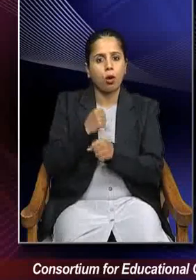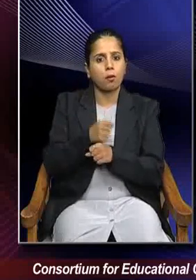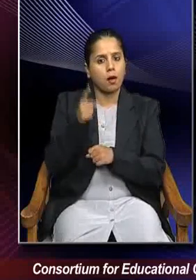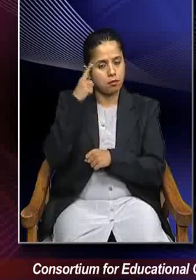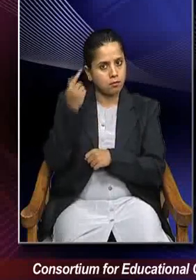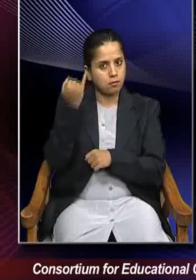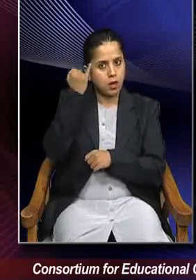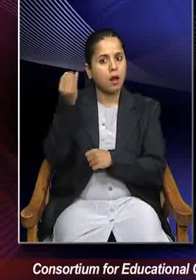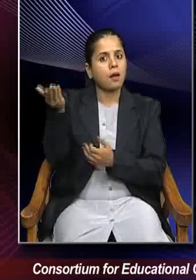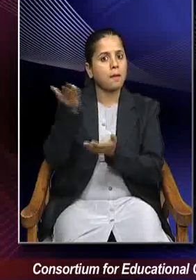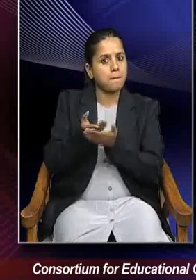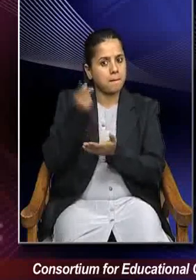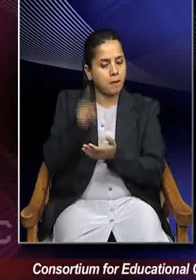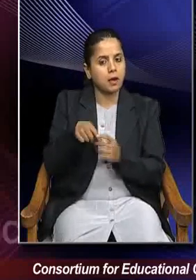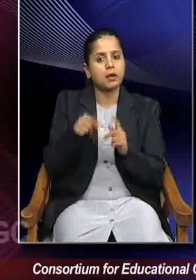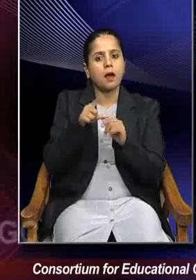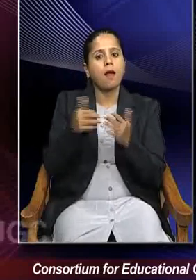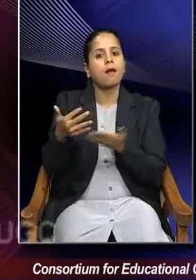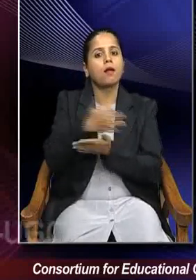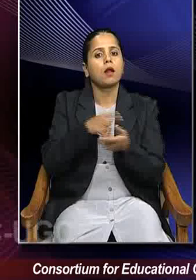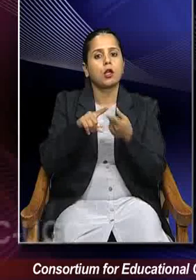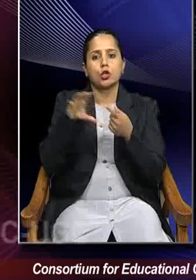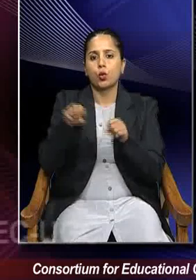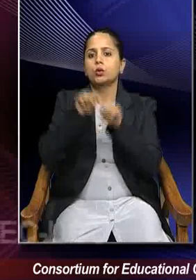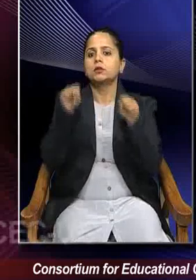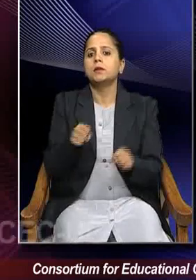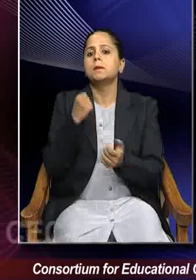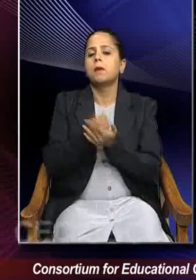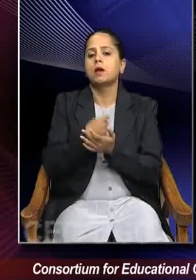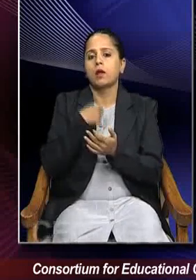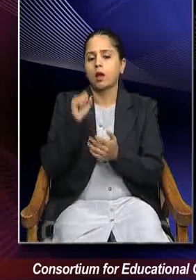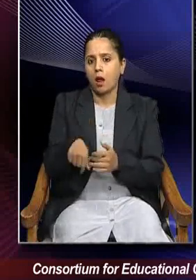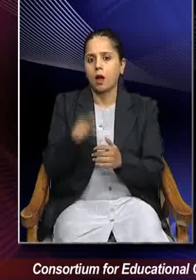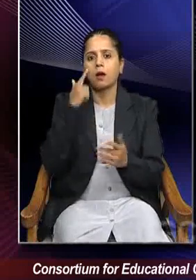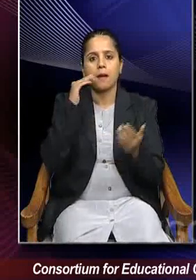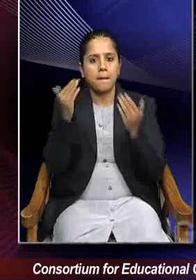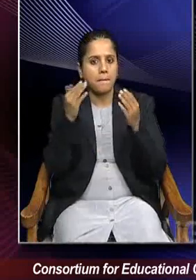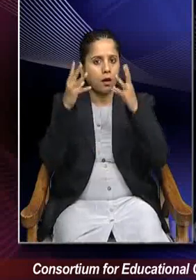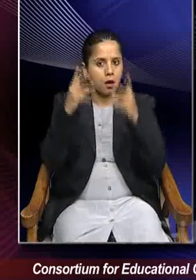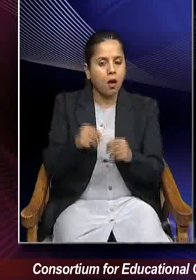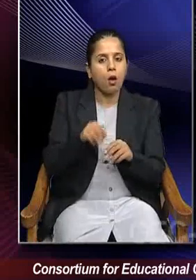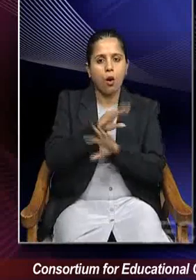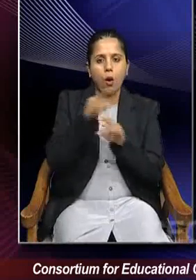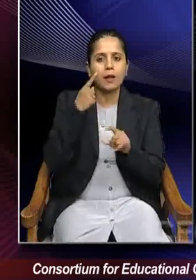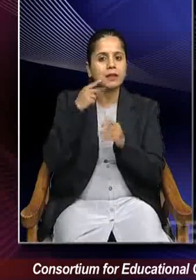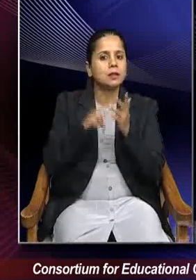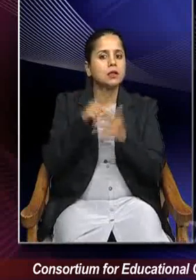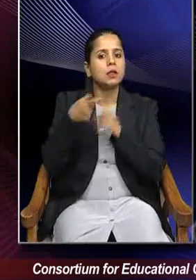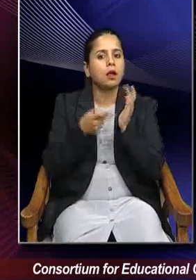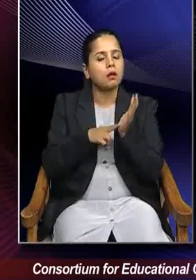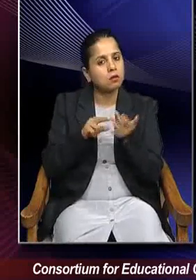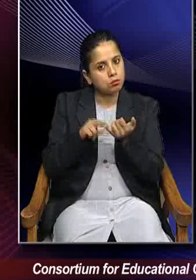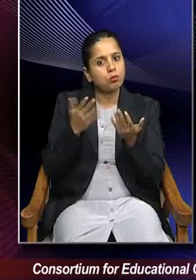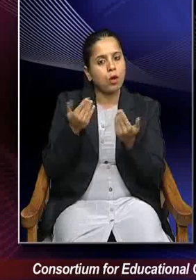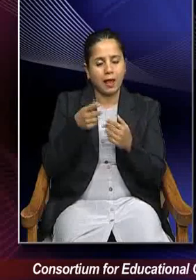with data ecosystems wherein we can measure all these indicators. Because, for example, if you